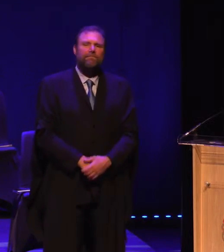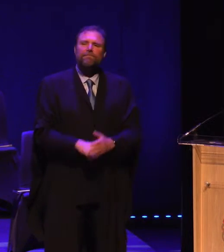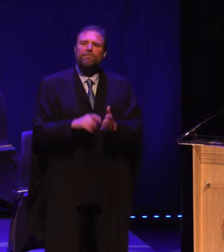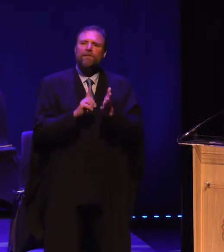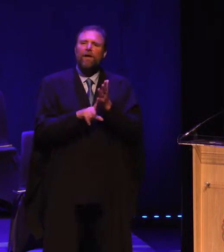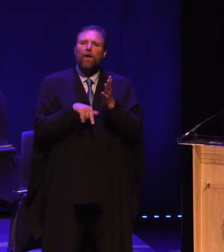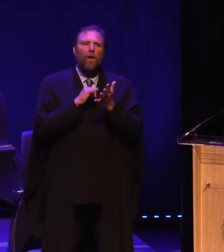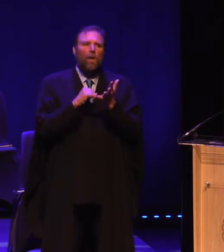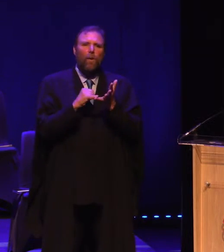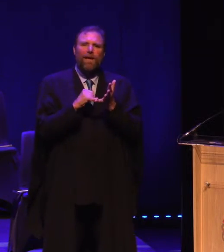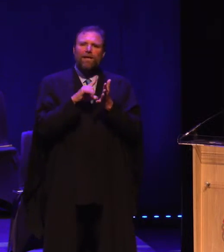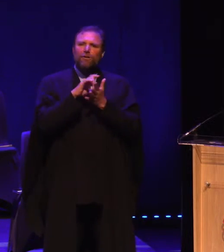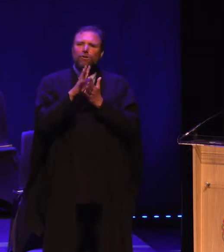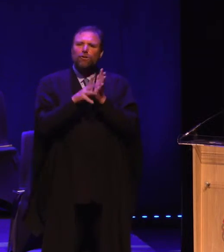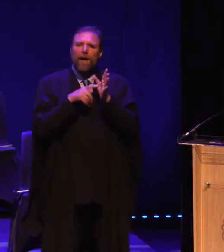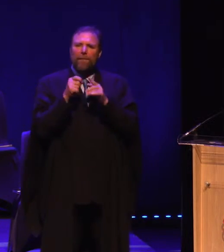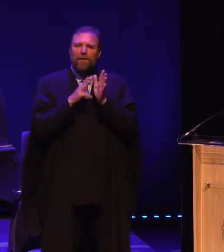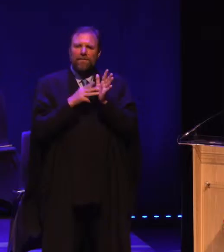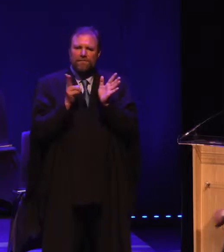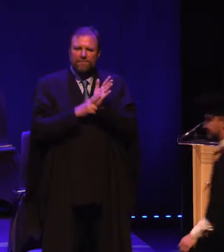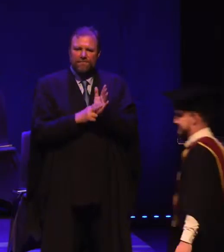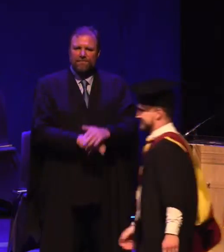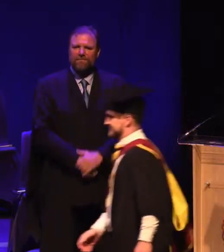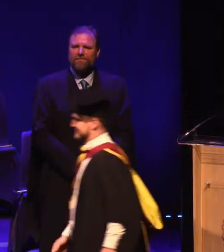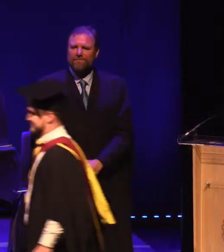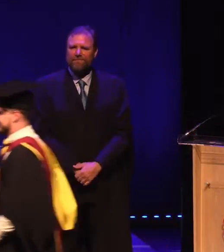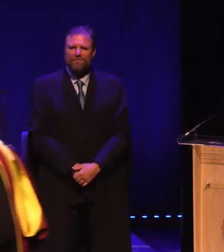Louis Chapman.